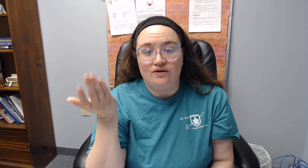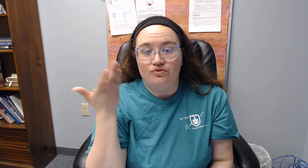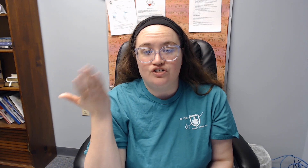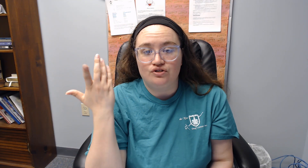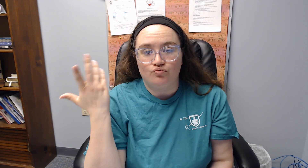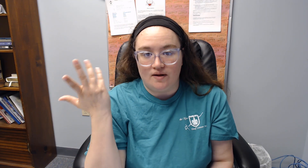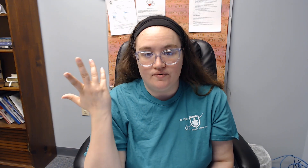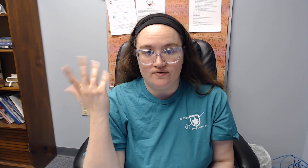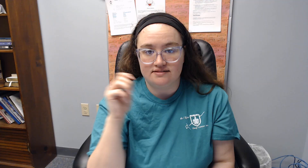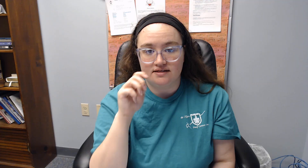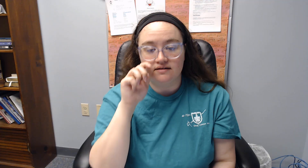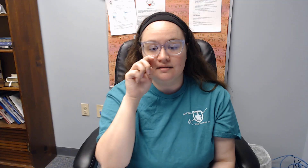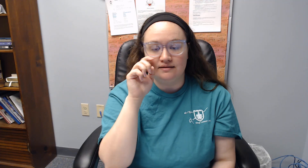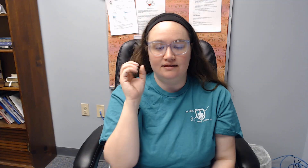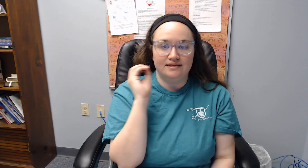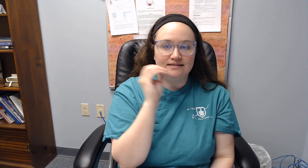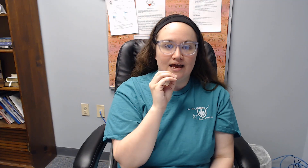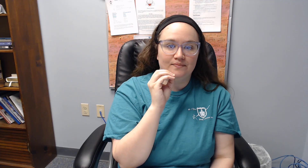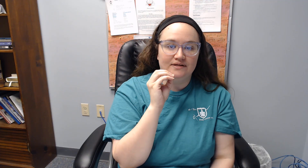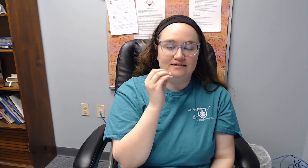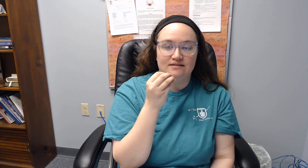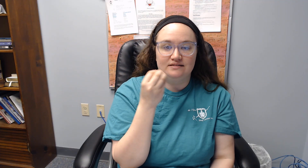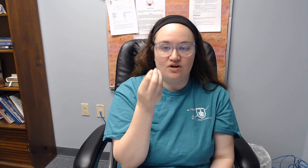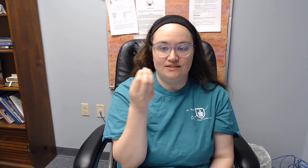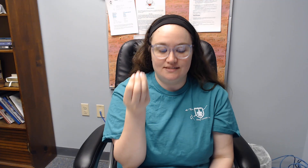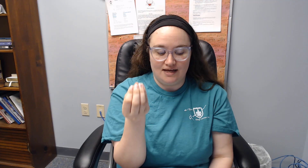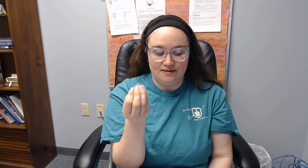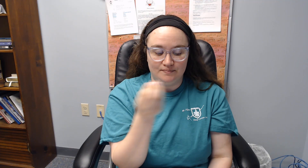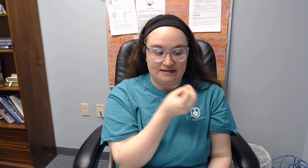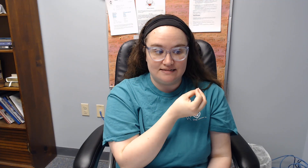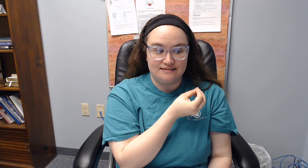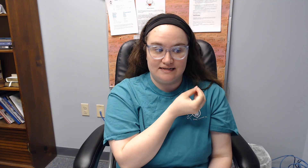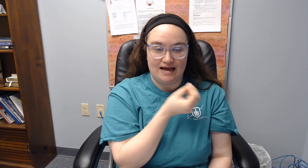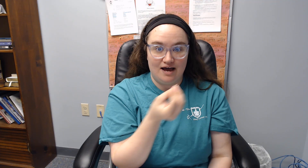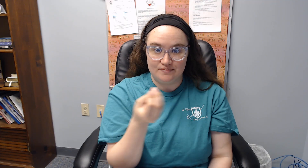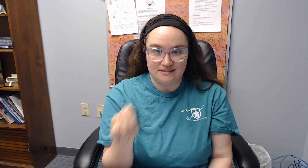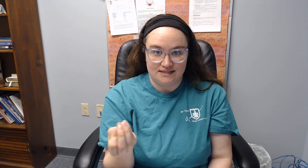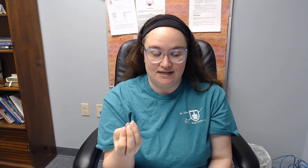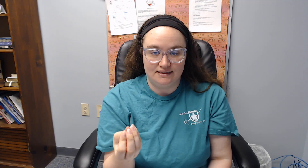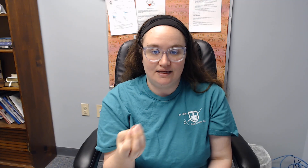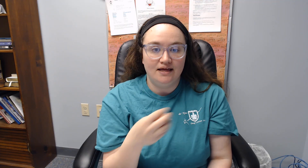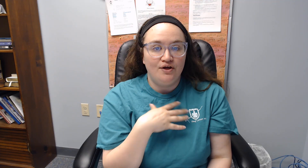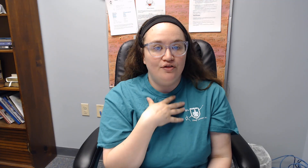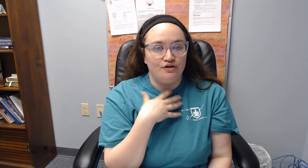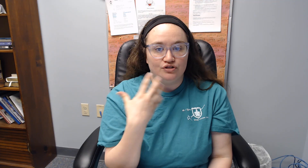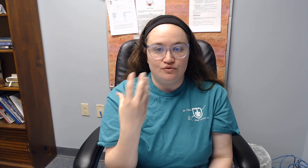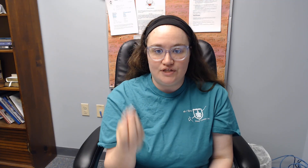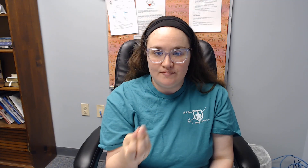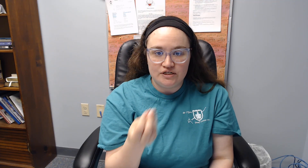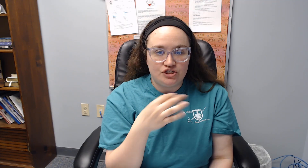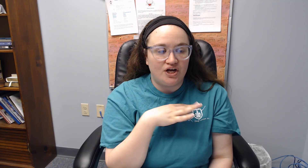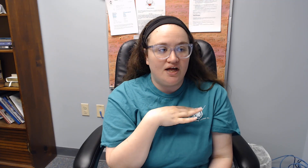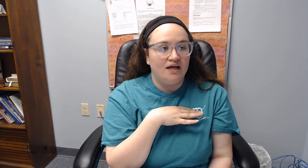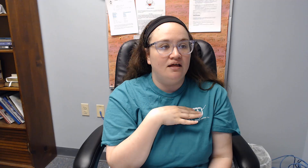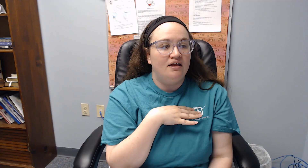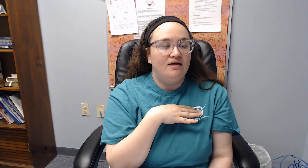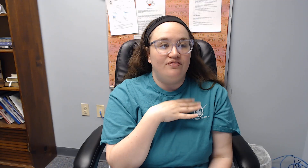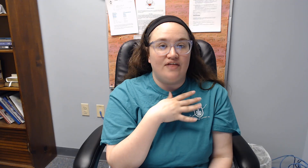There's no rhyme or reason. This happens, it's called sudden because it happens suddenly. There's no damage done that